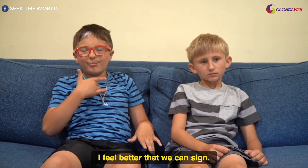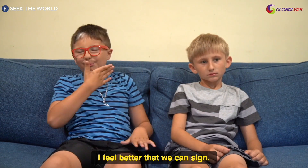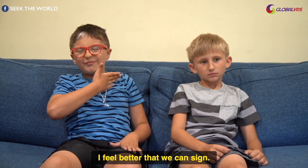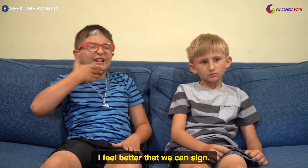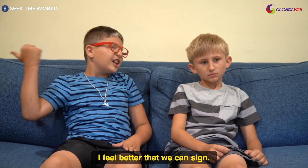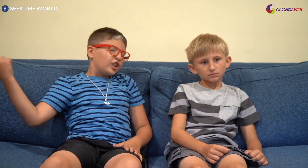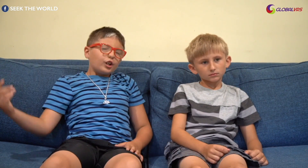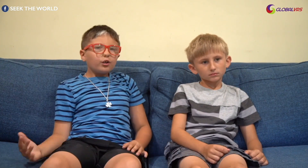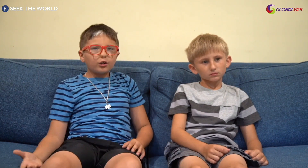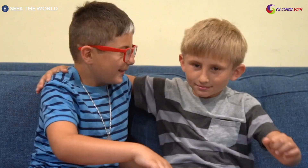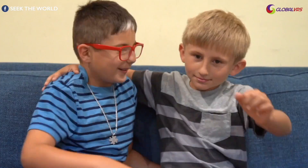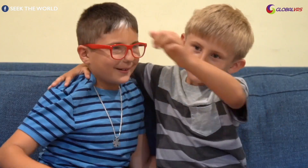that we can sign.